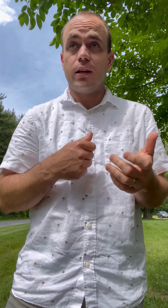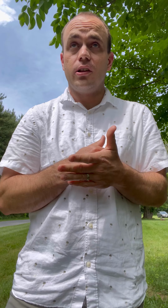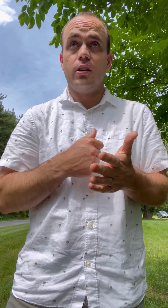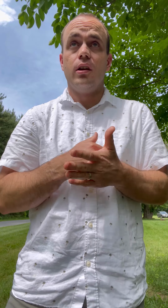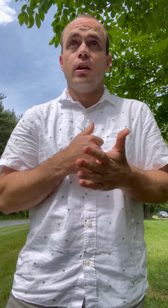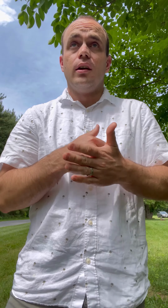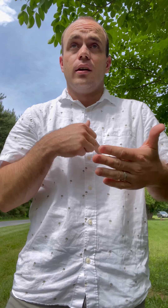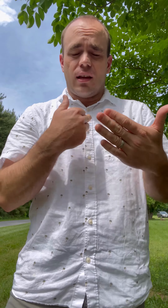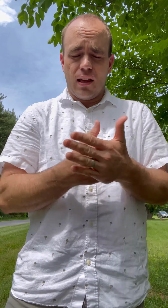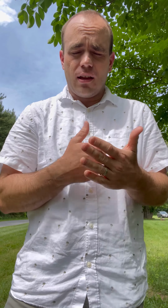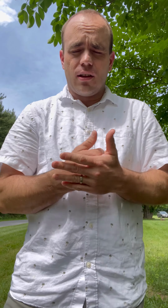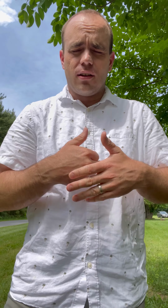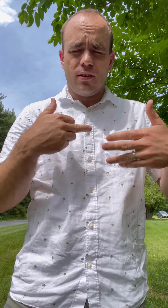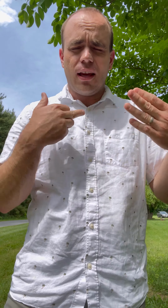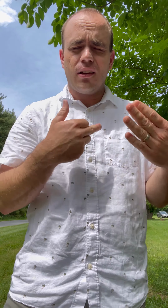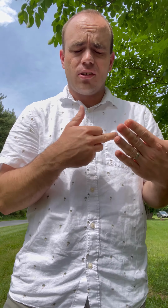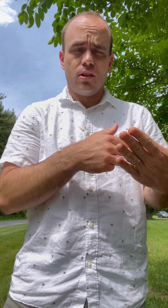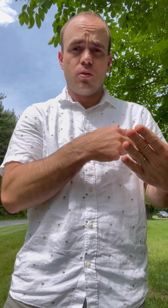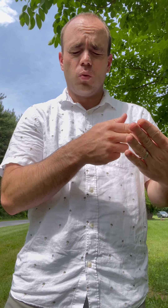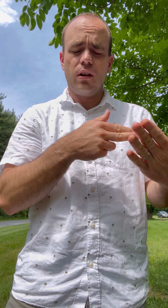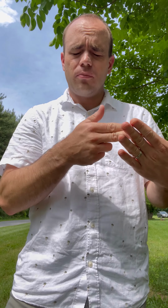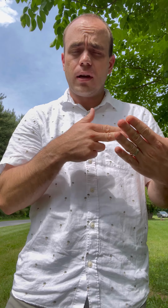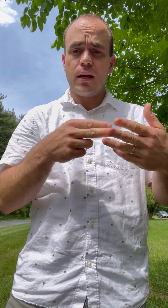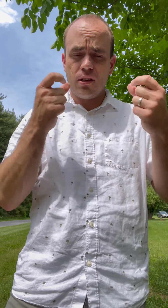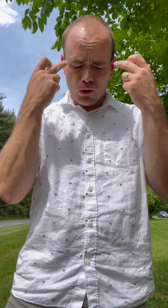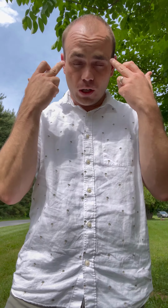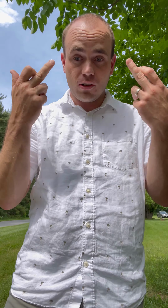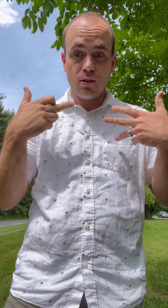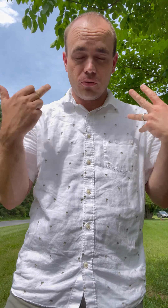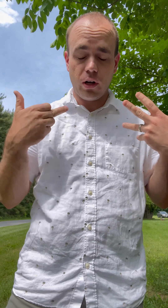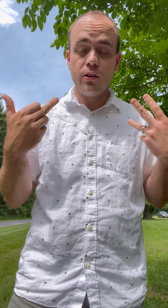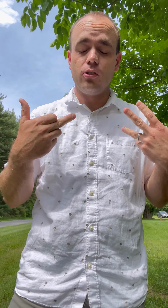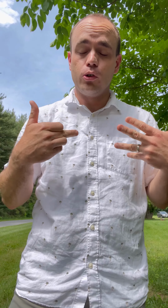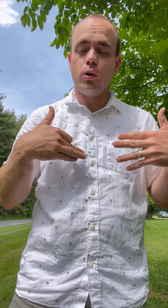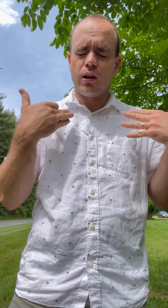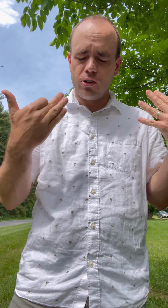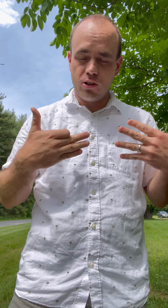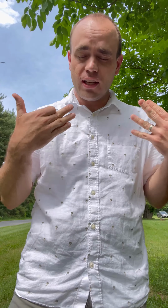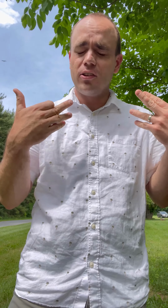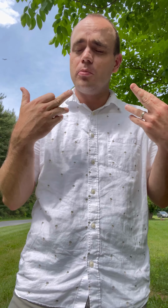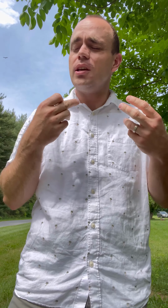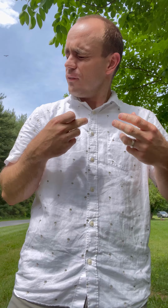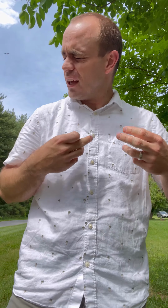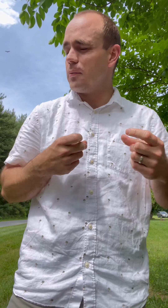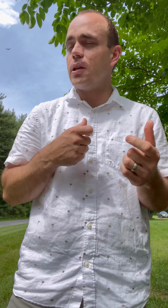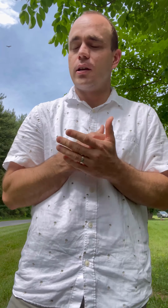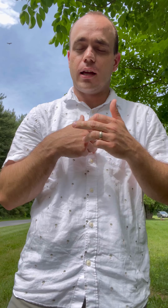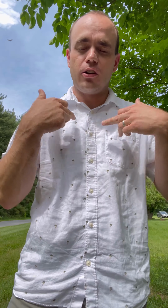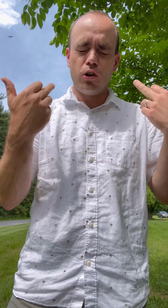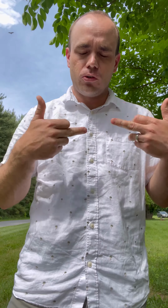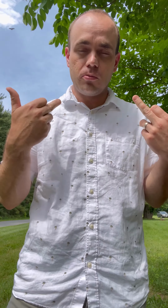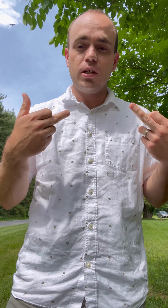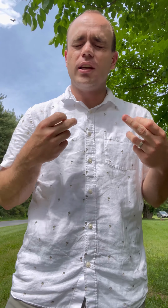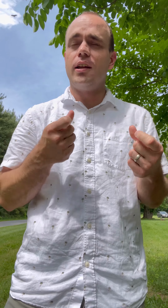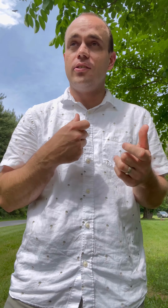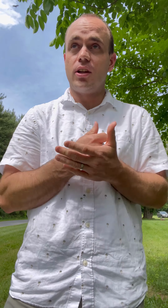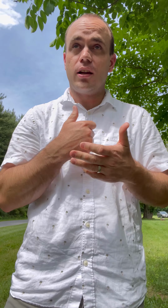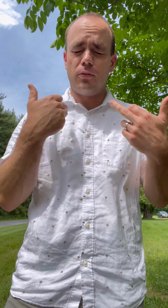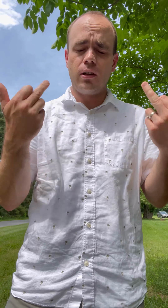could text one of my trusted friends who understands me, fuck me, and knows me and is not offended